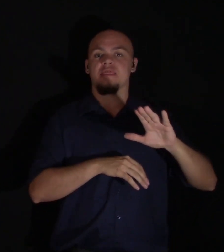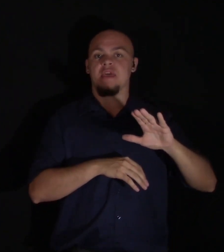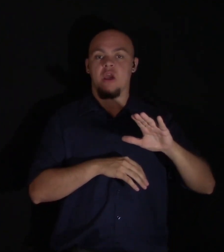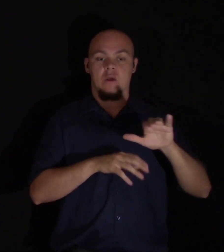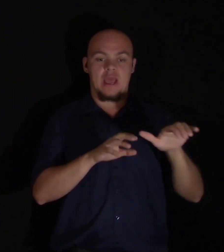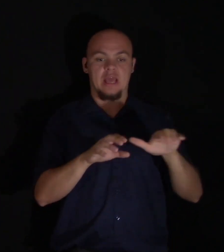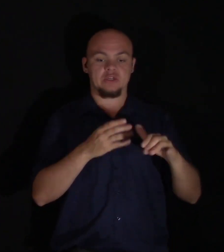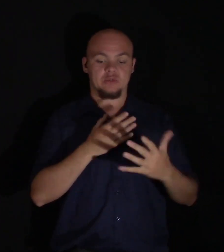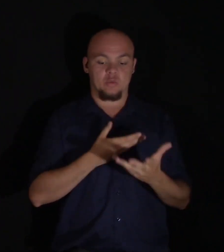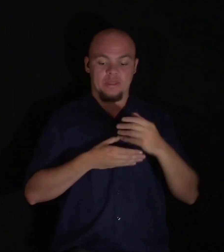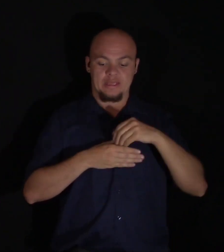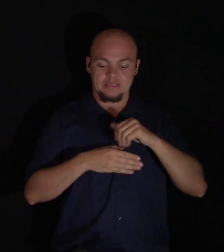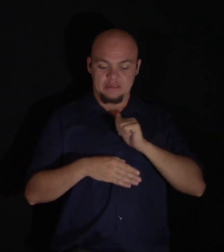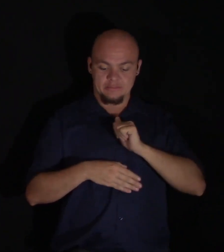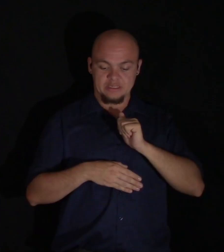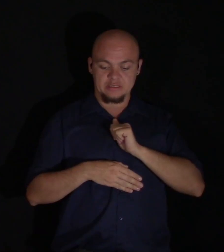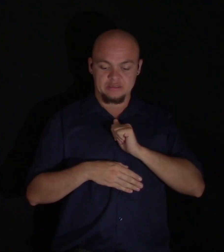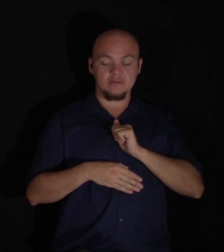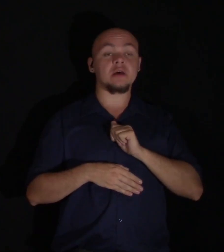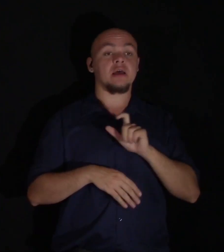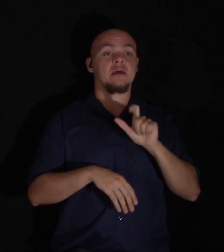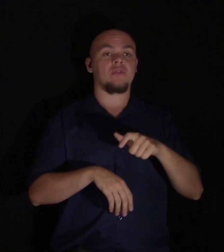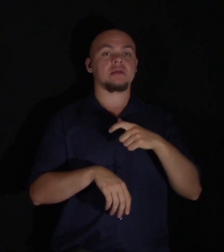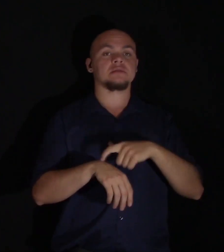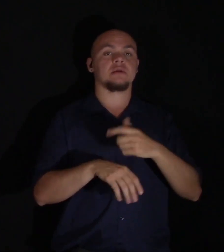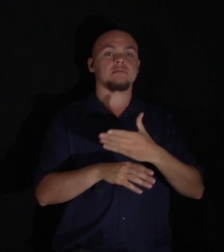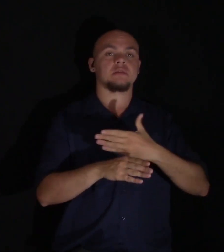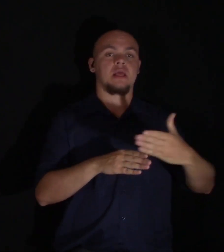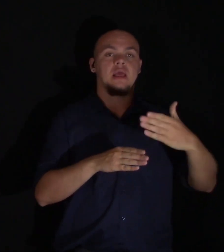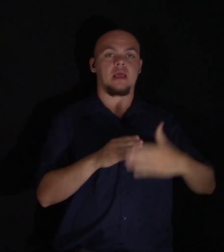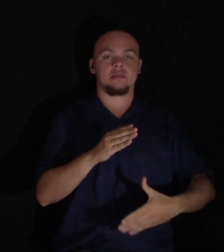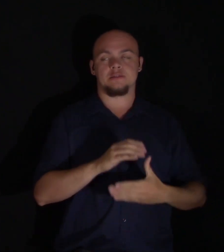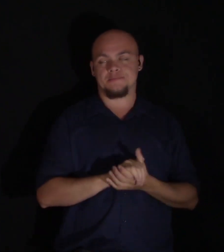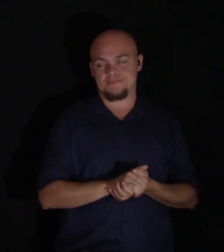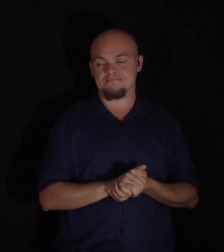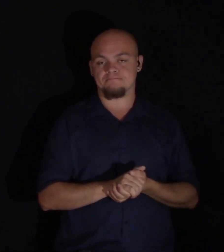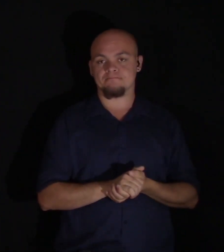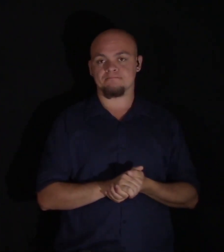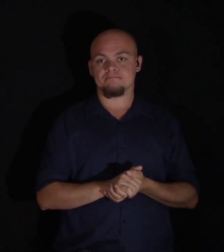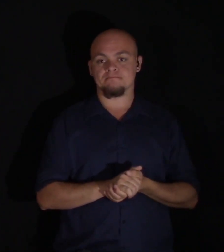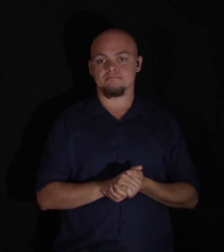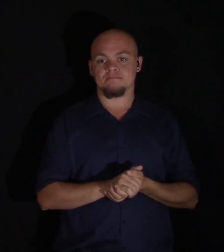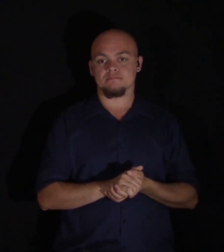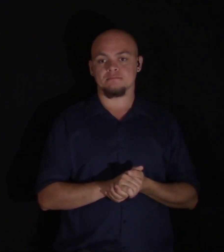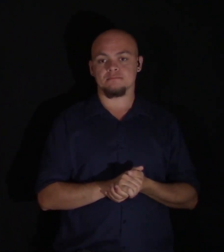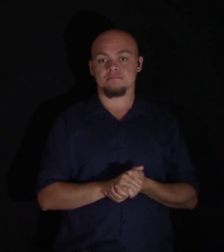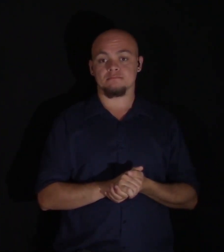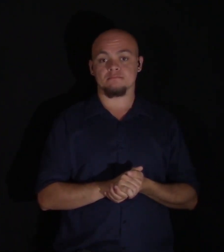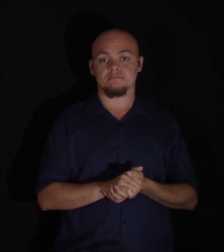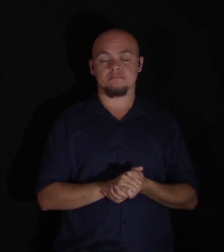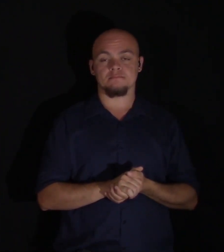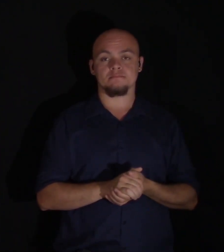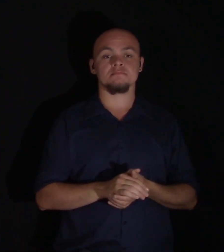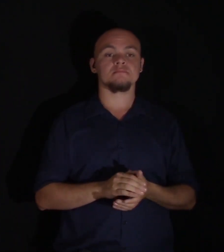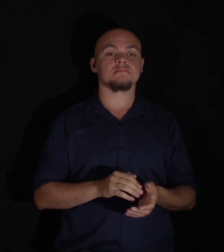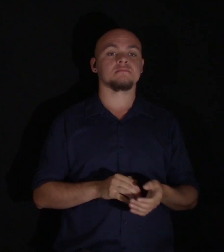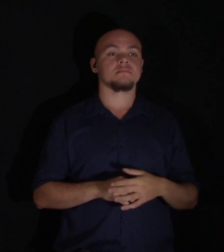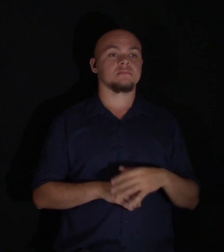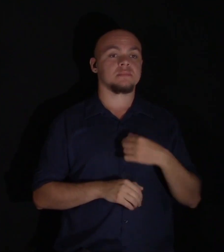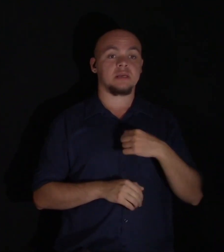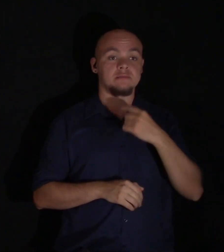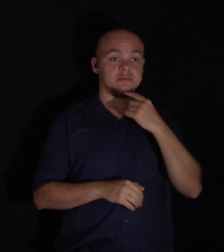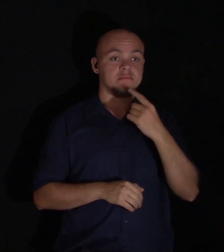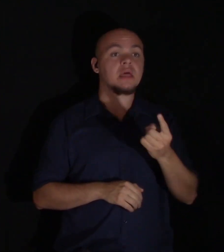me, and it was time for that to end. I would say, what you did was